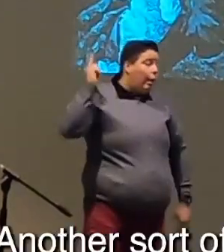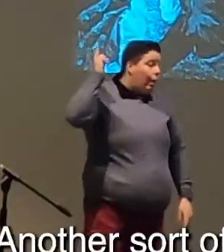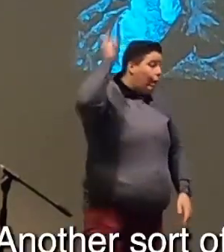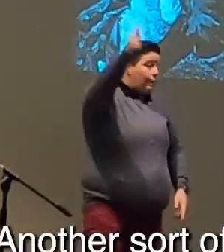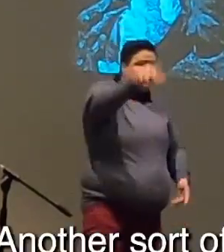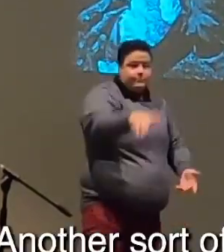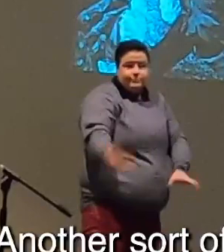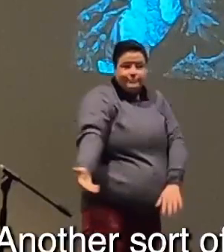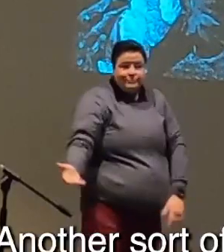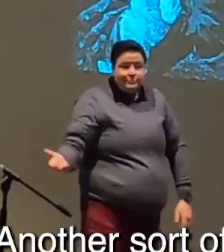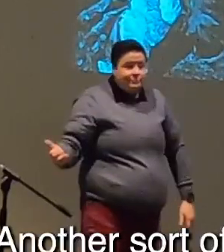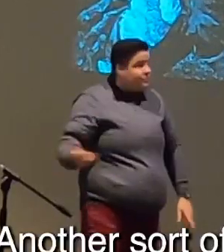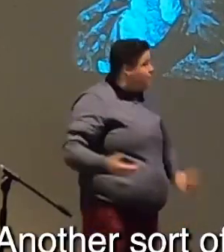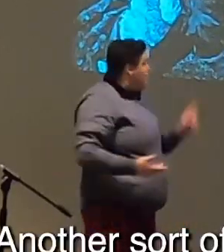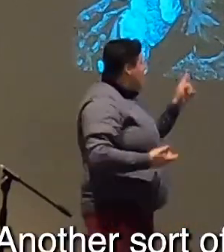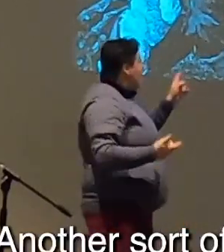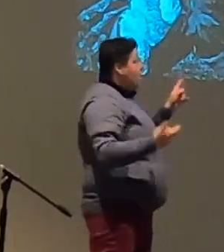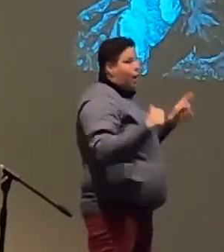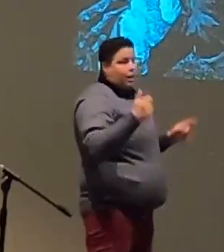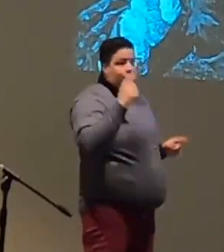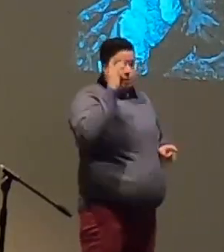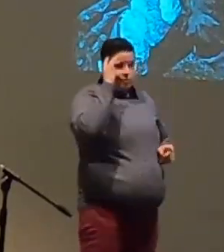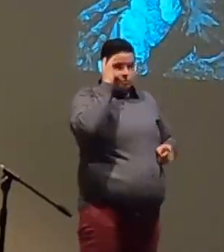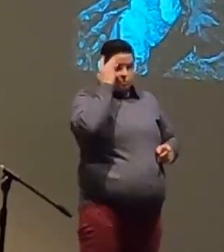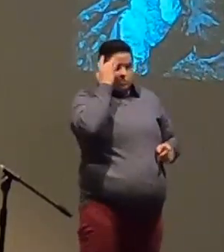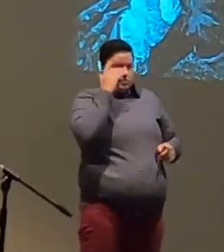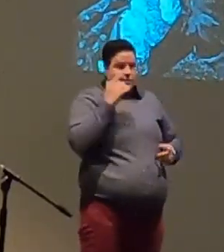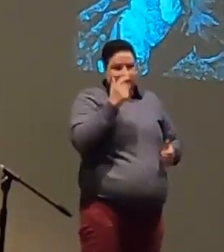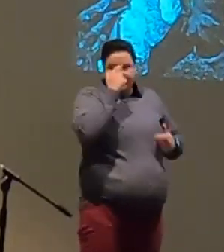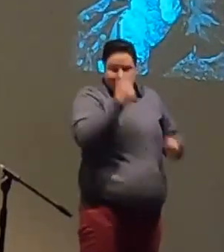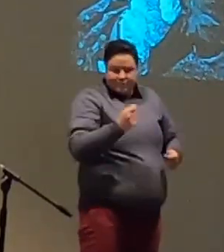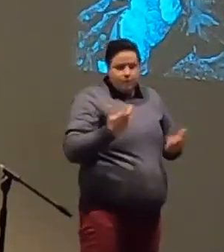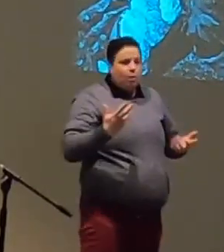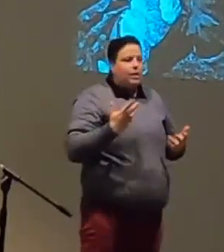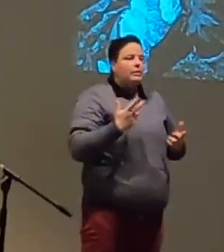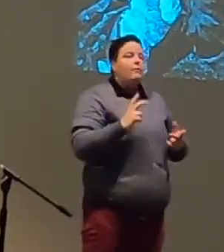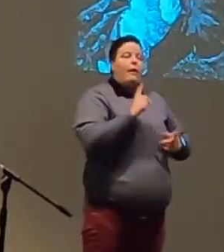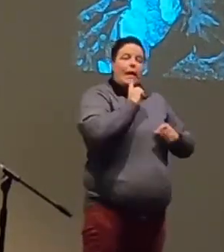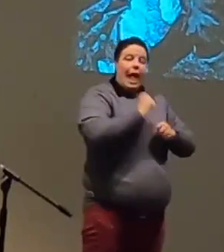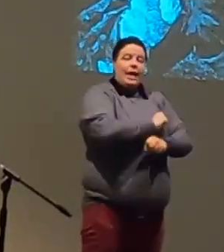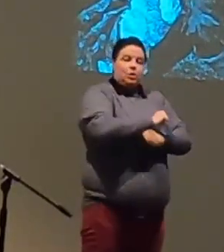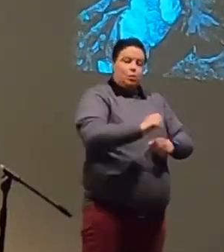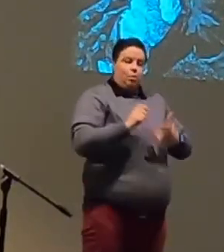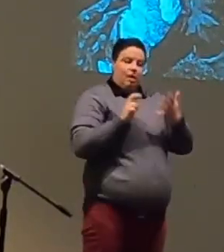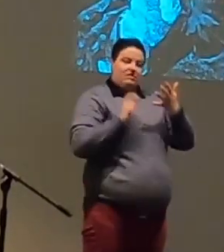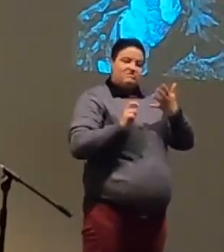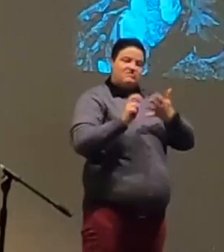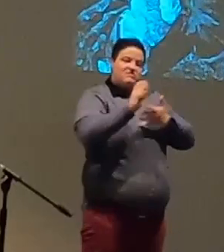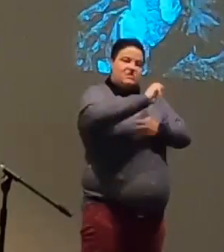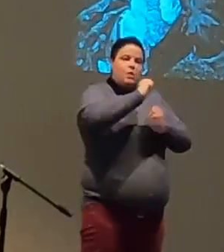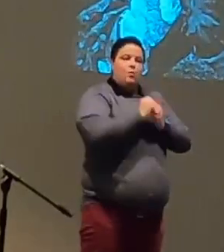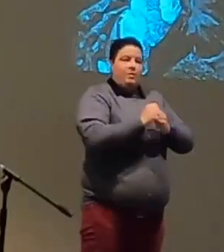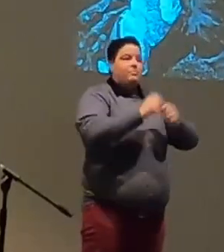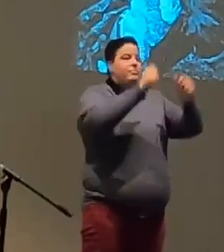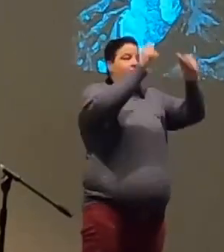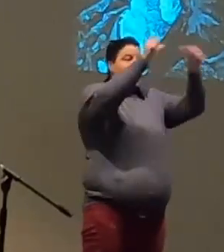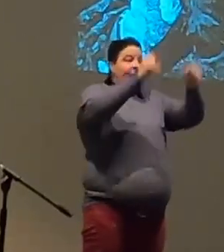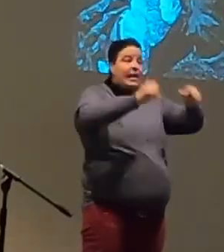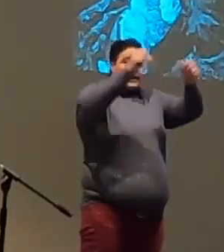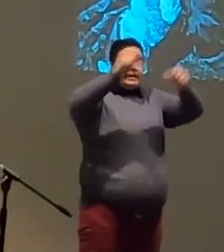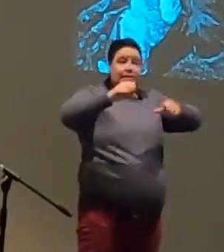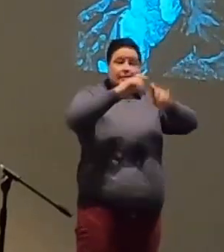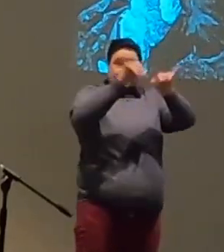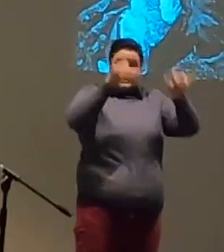sort of quirk, we'll say, about the Academy was the use of a physical hierarchy within their hanging system. So